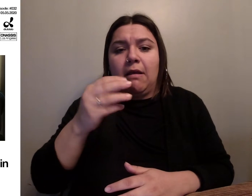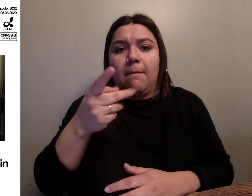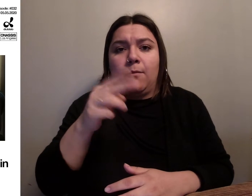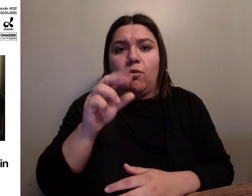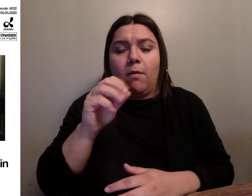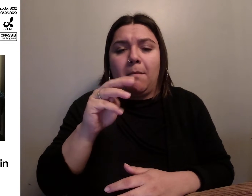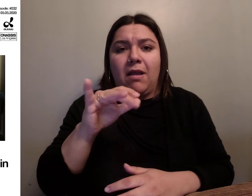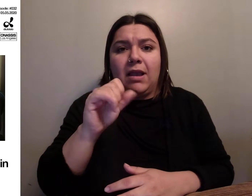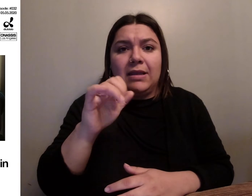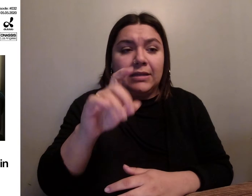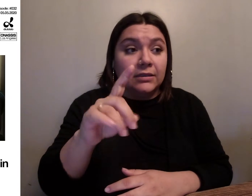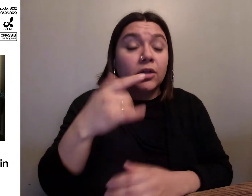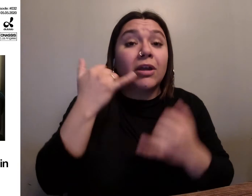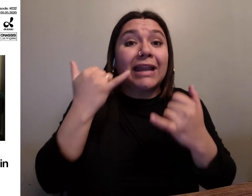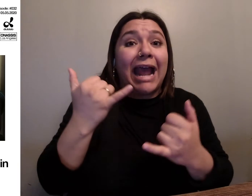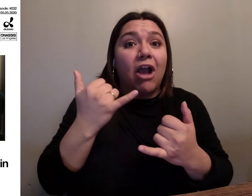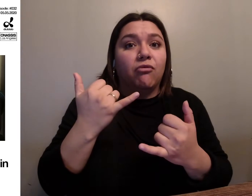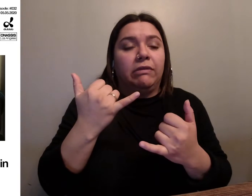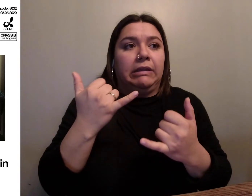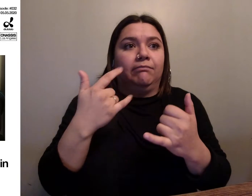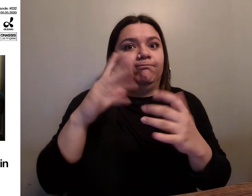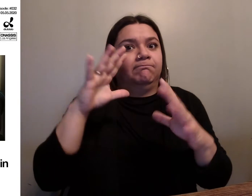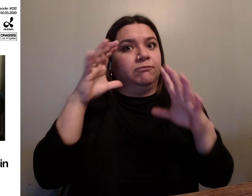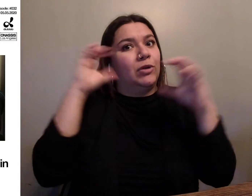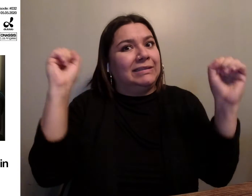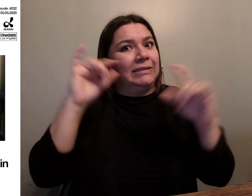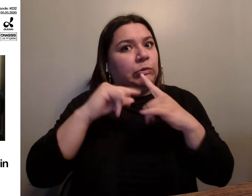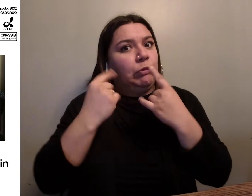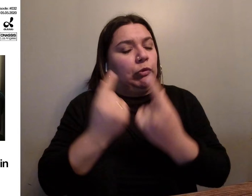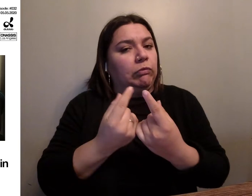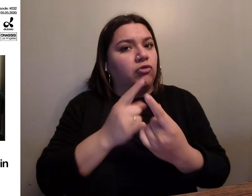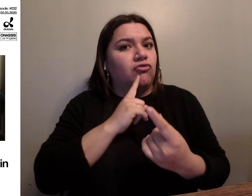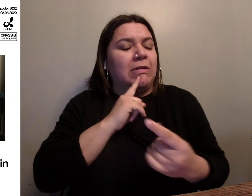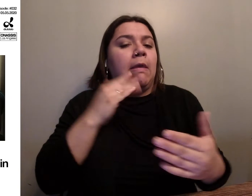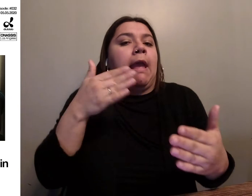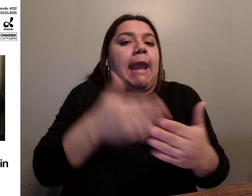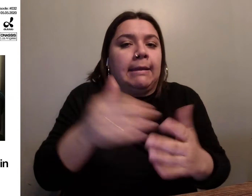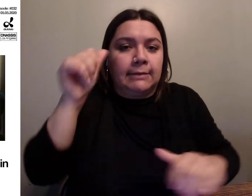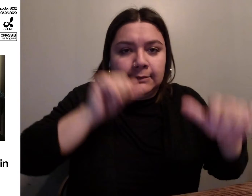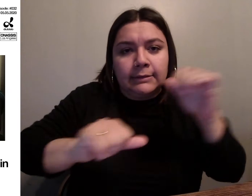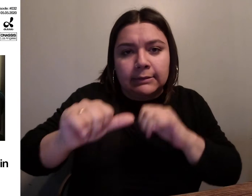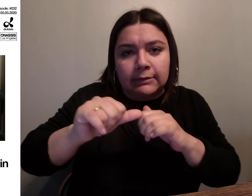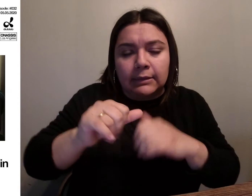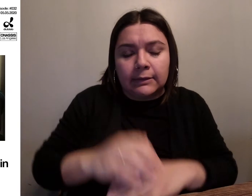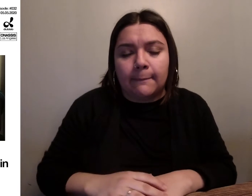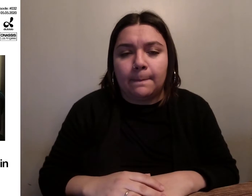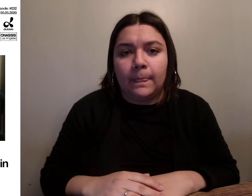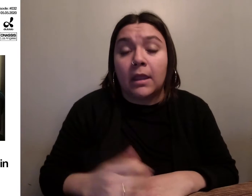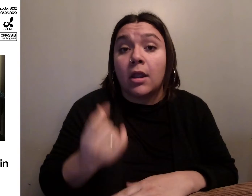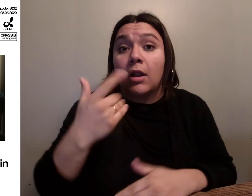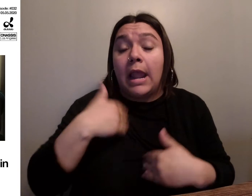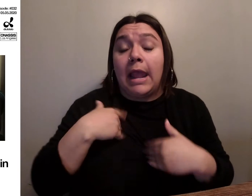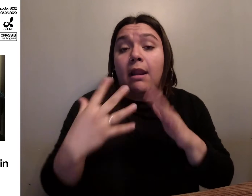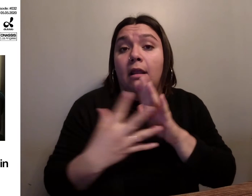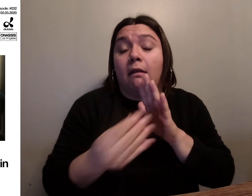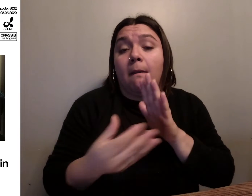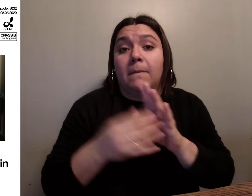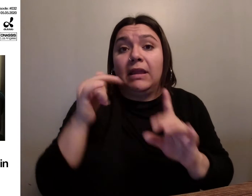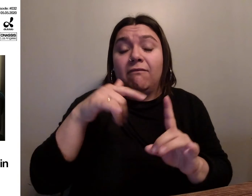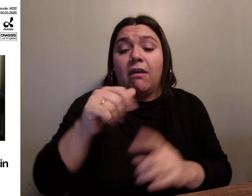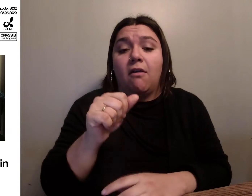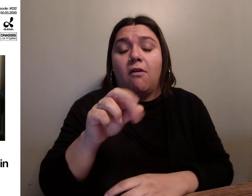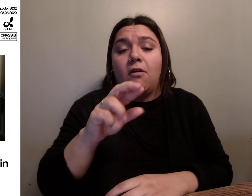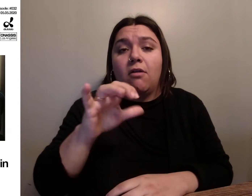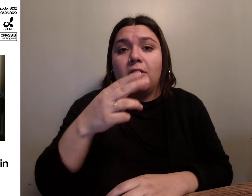notably anti-science. So I had a copy of that archive and got it offshore to